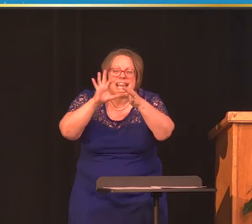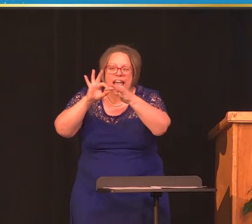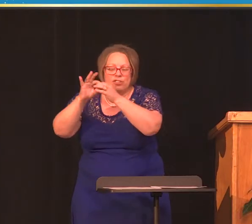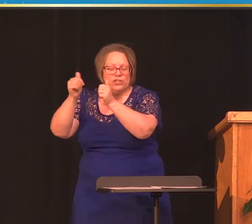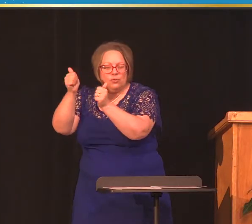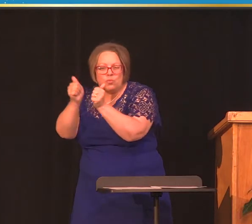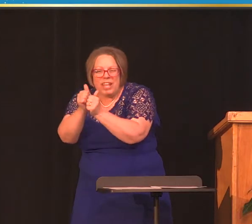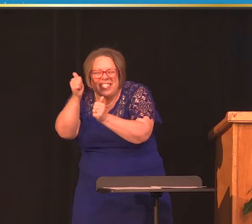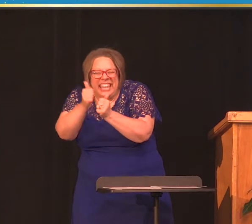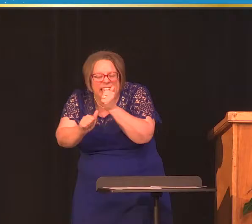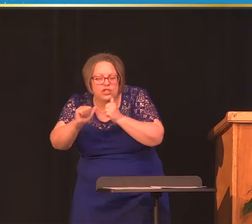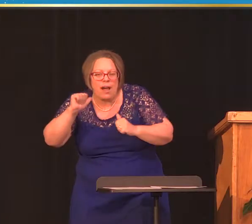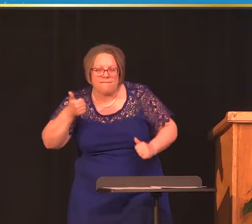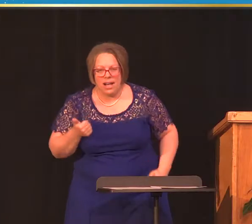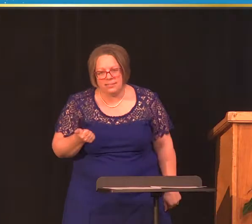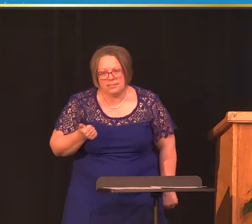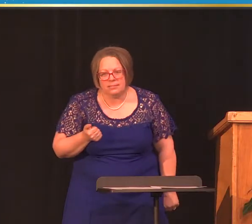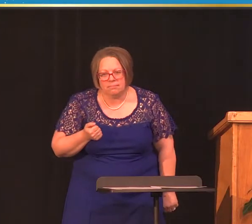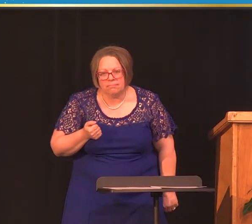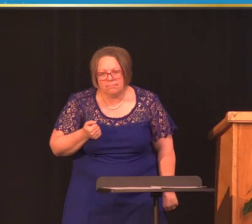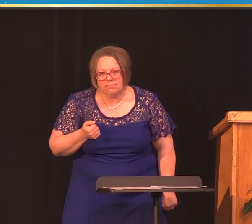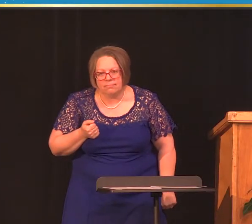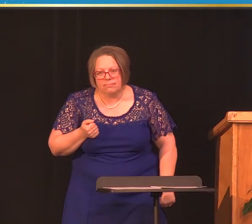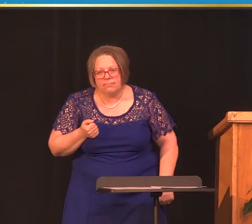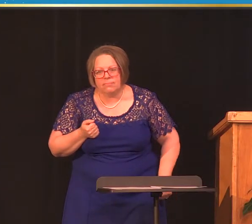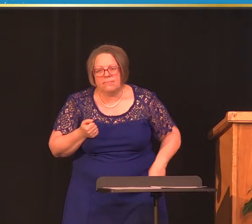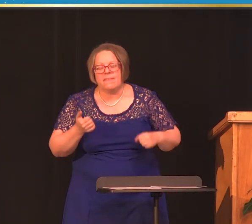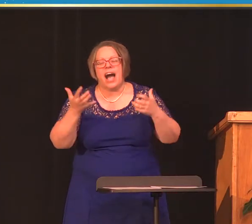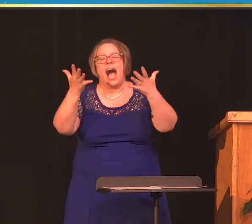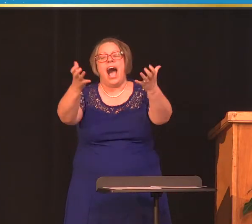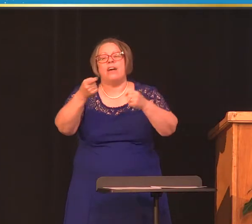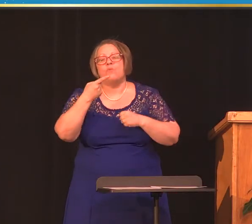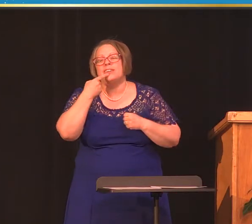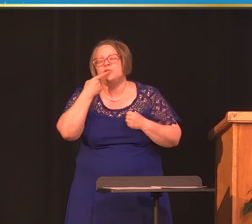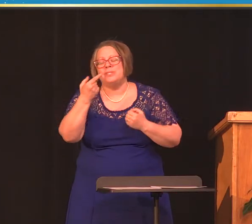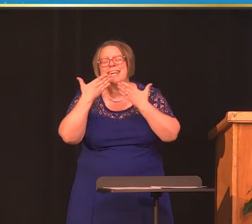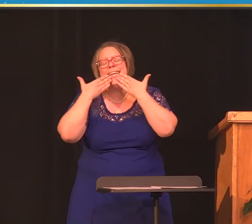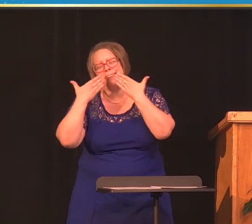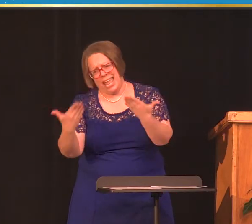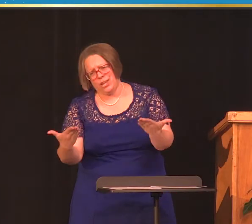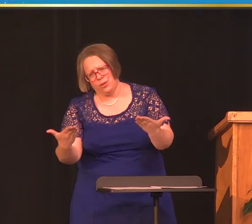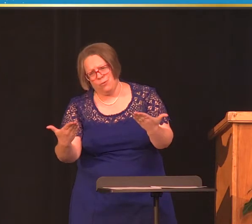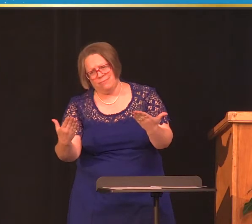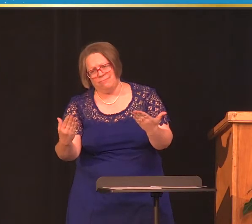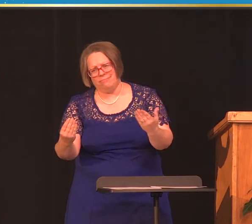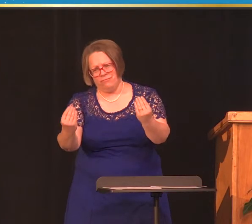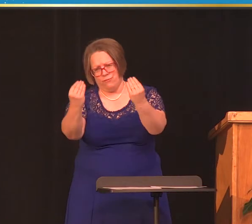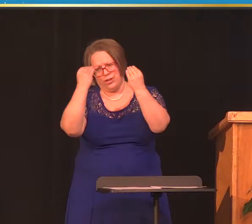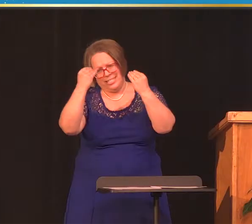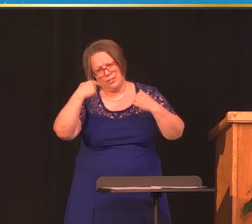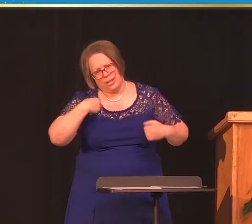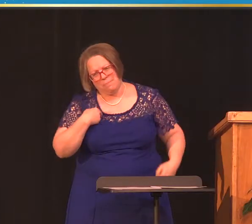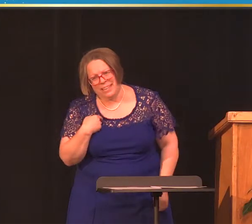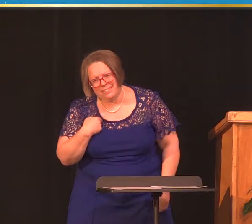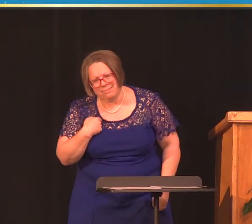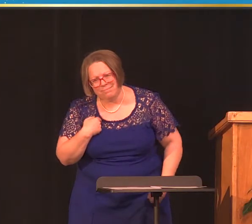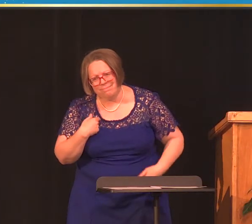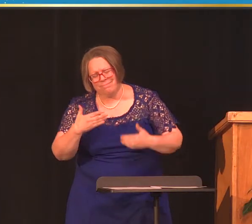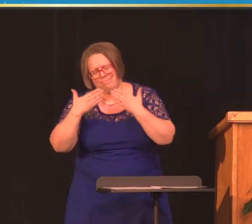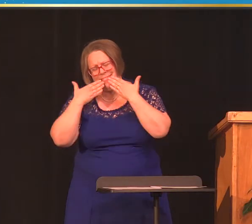about building connections with each and every one of us. And I want to thank you for that